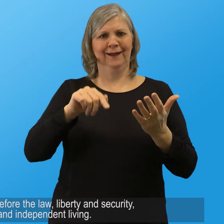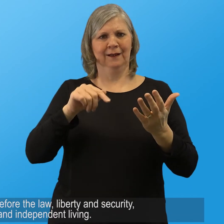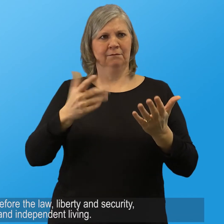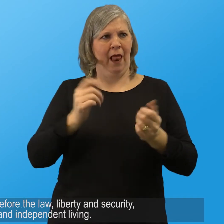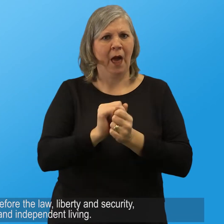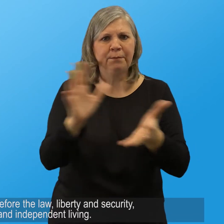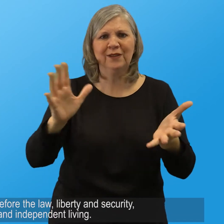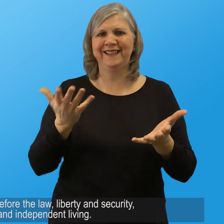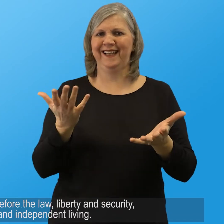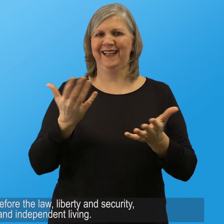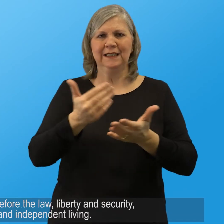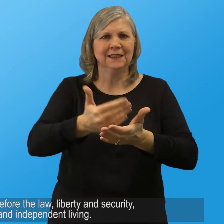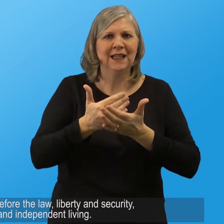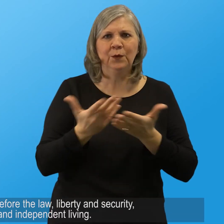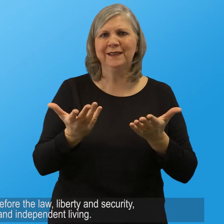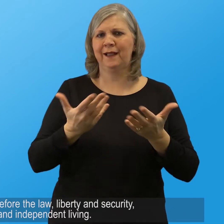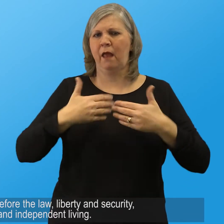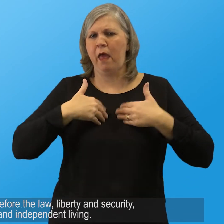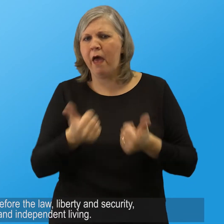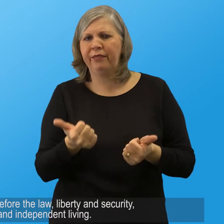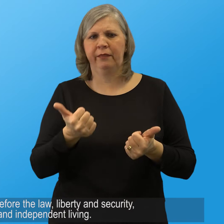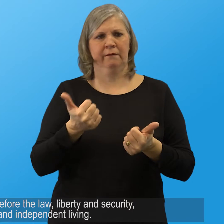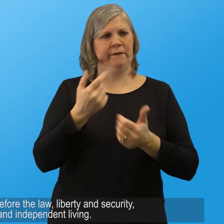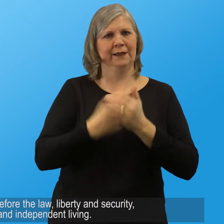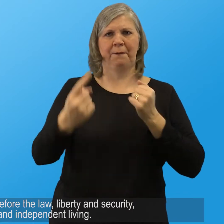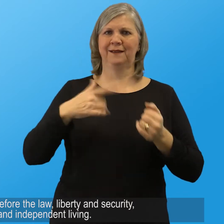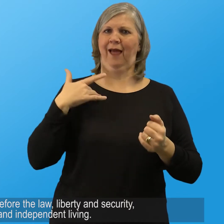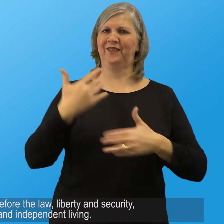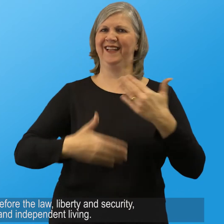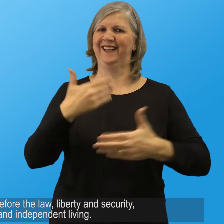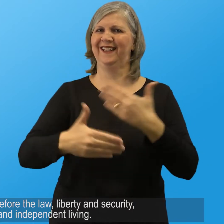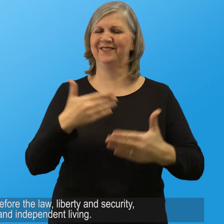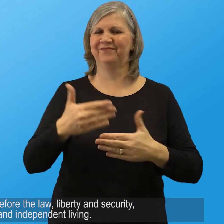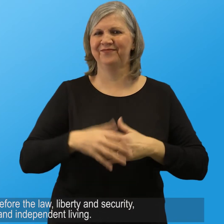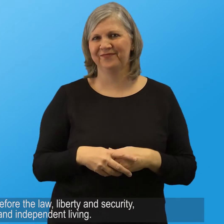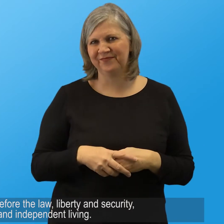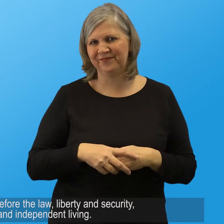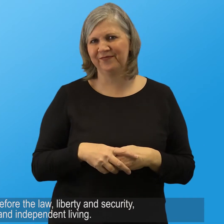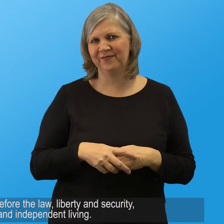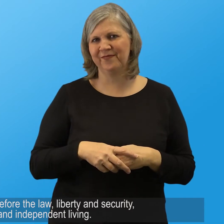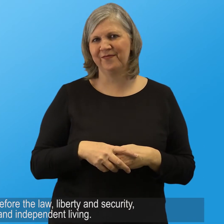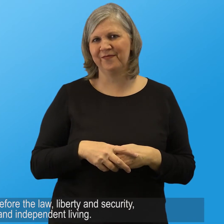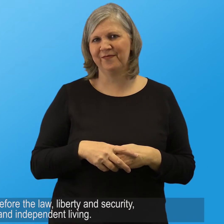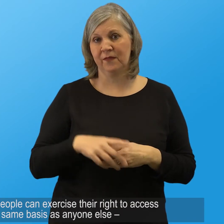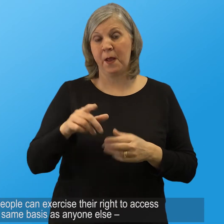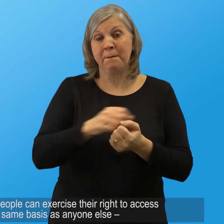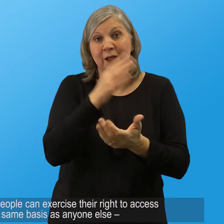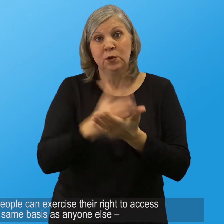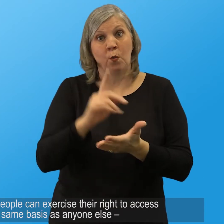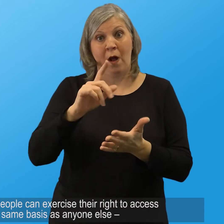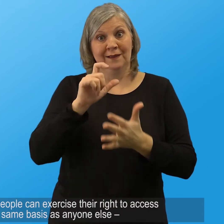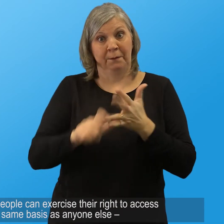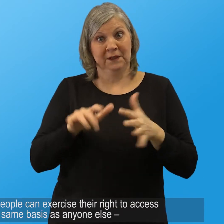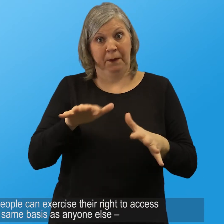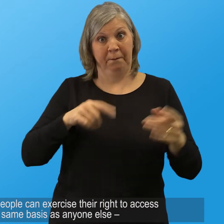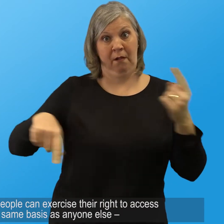liberty and security, health and independent living. to ensure that disabled people